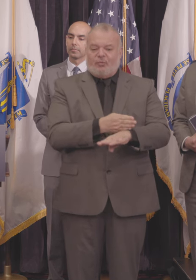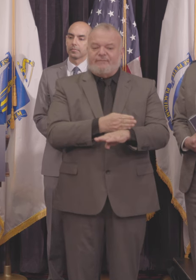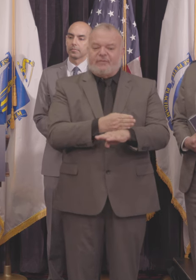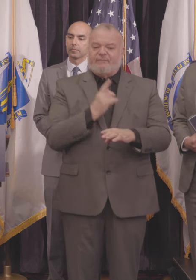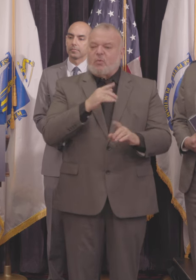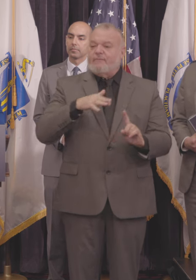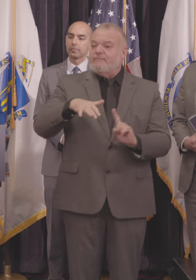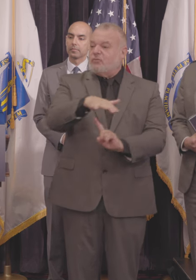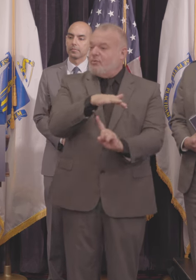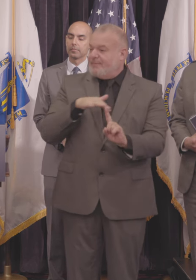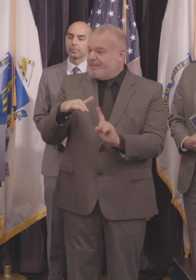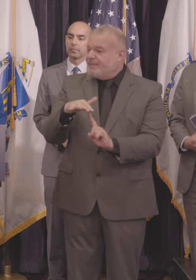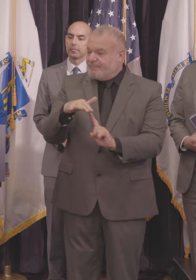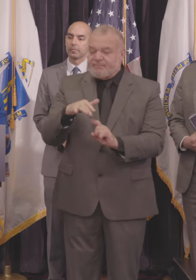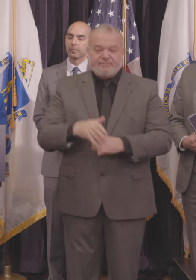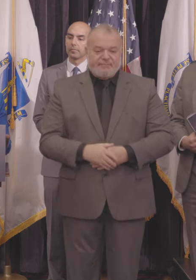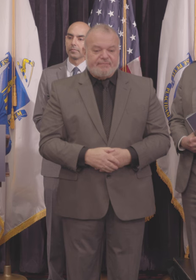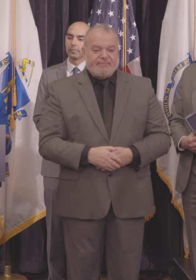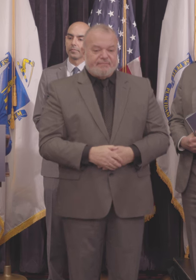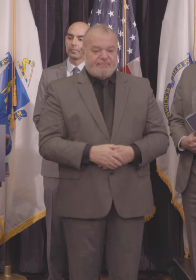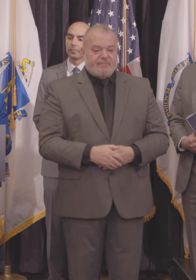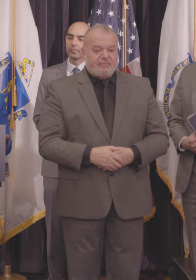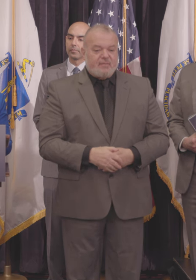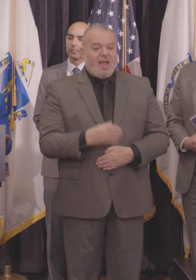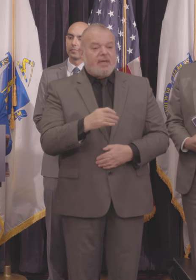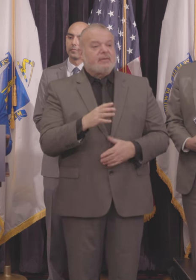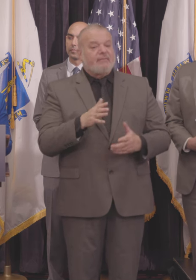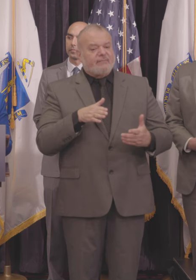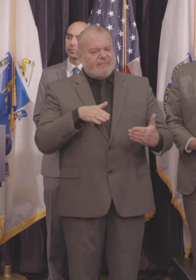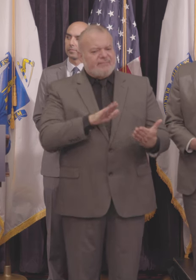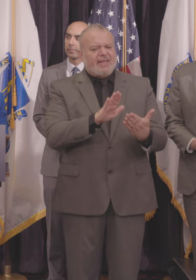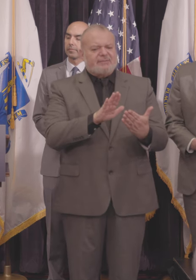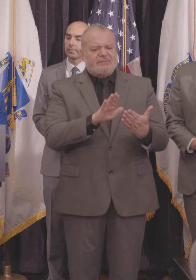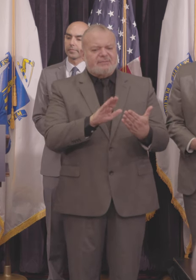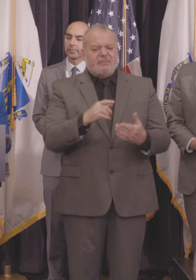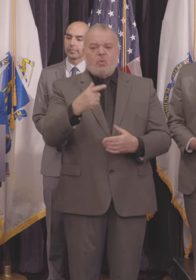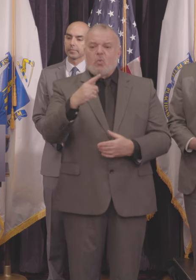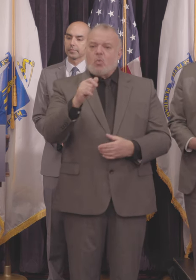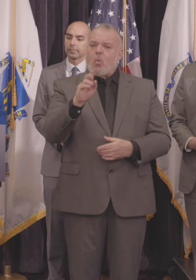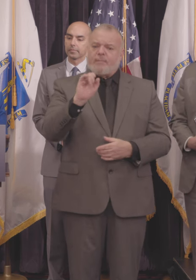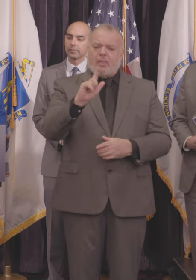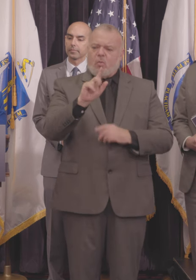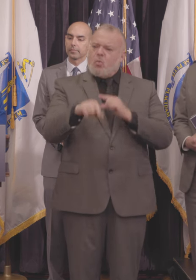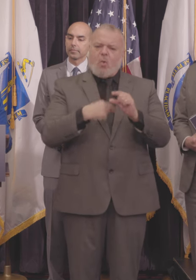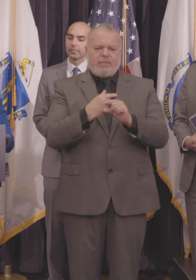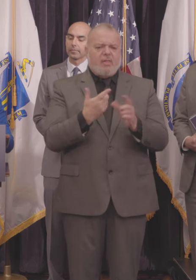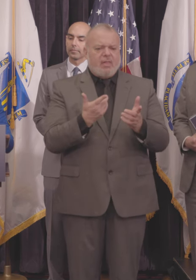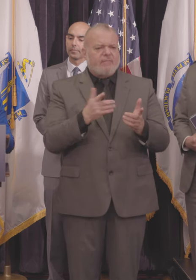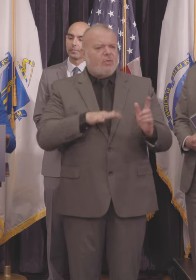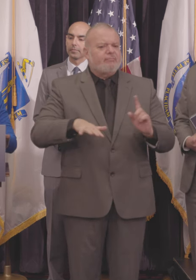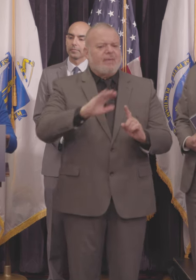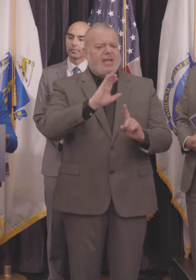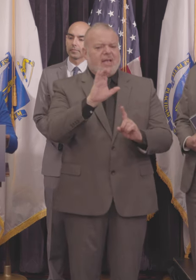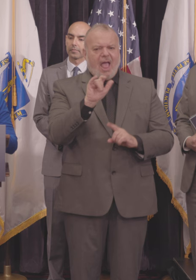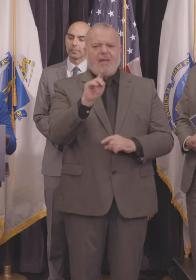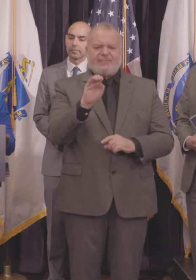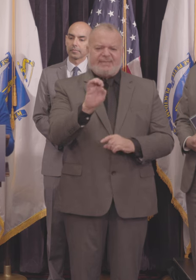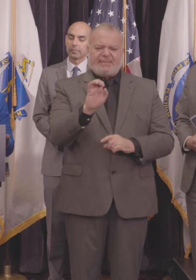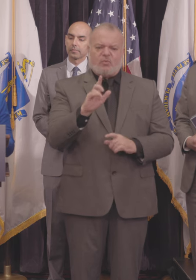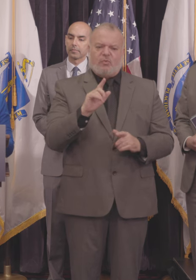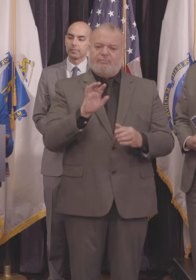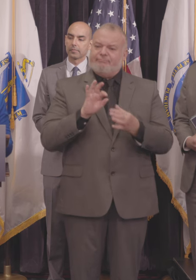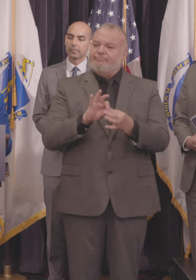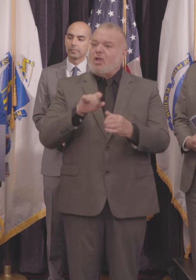global leadership, I promise, in what will be a clean energy revolution. This budget will also invest in safe,